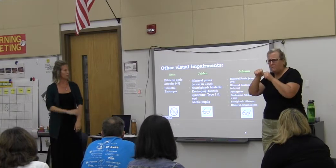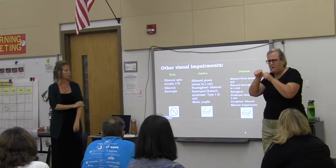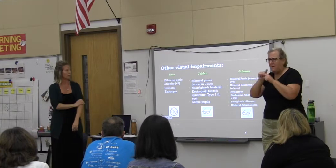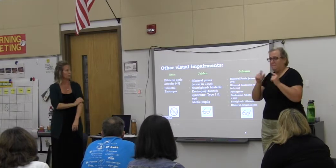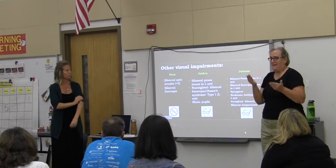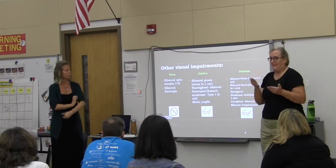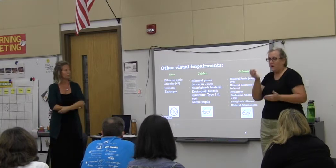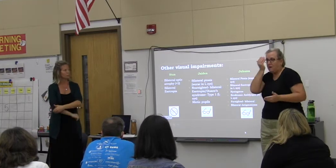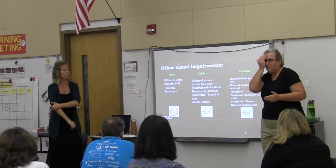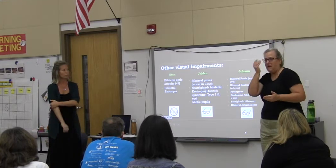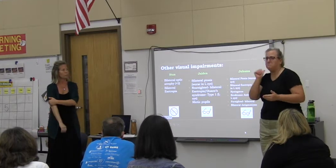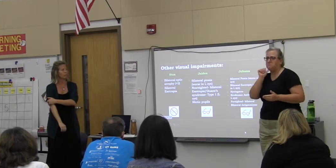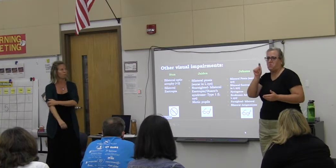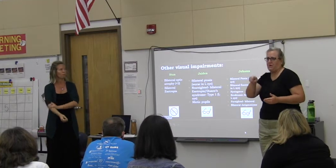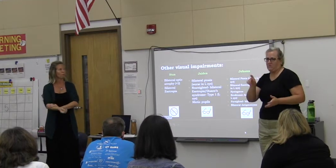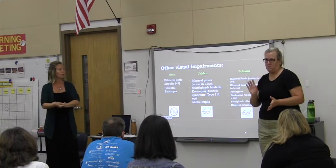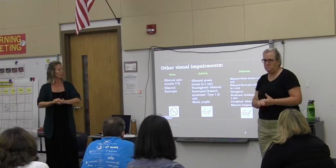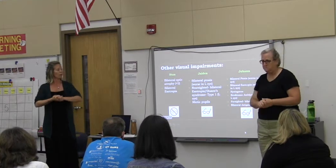to do it here at school.